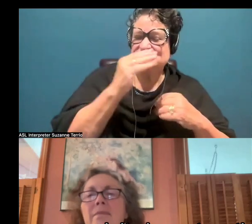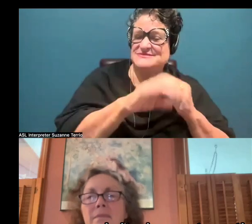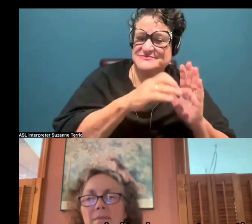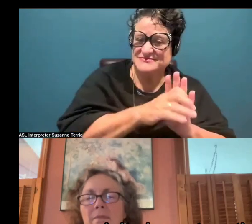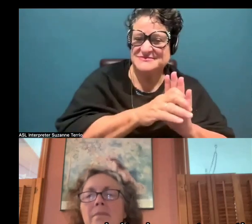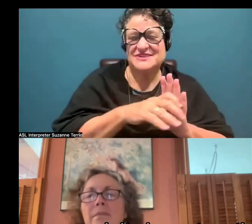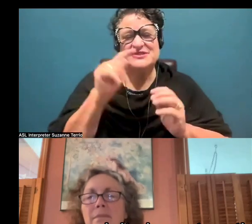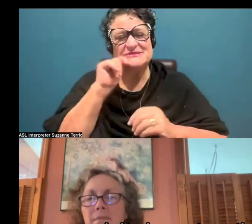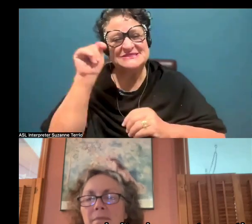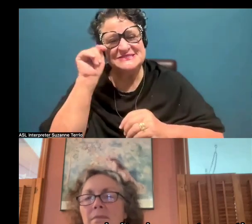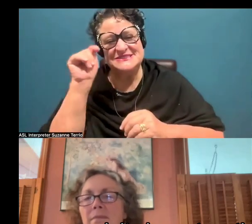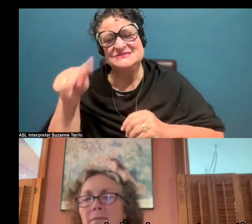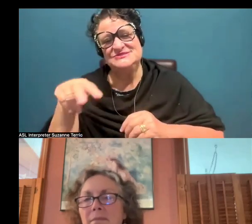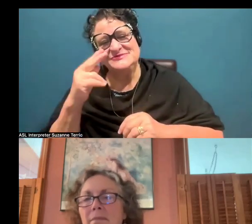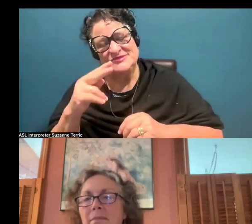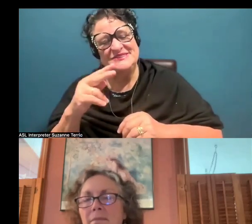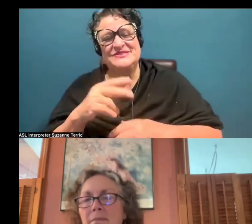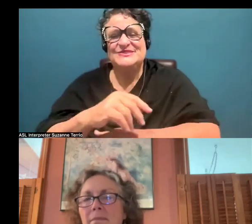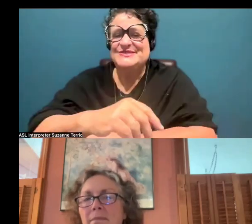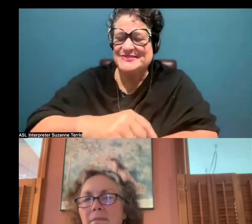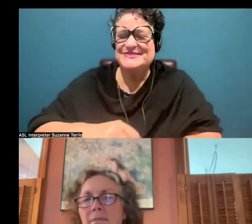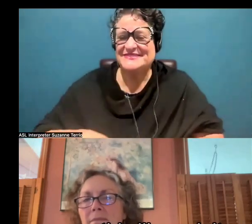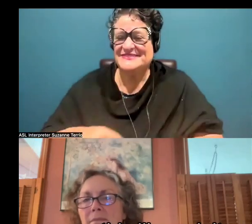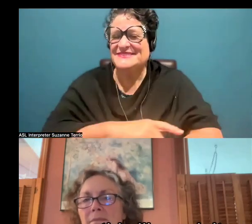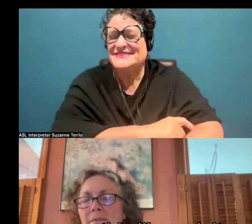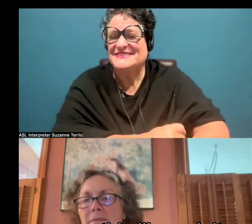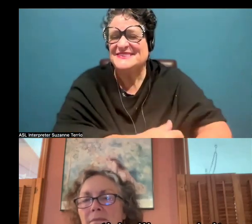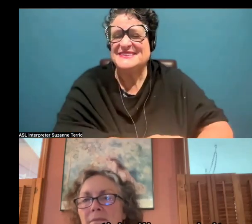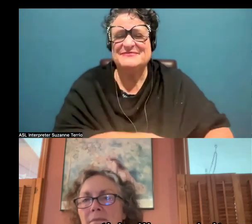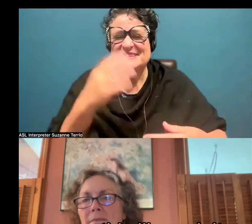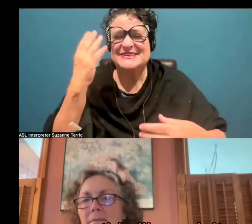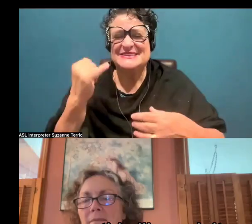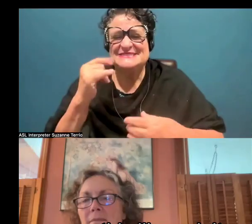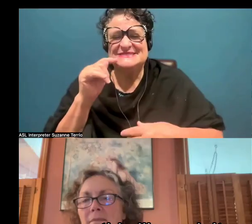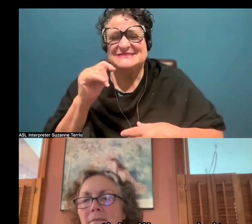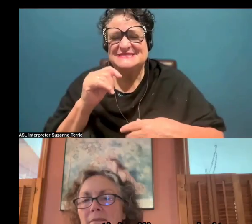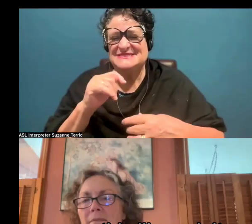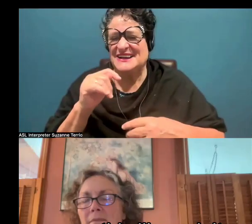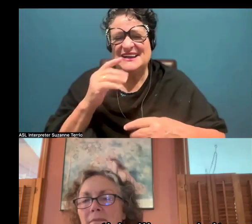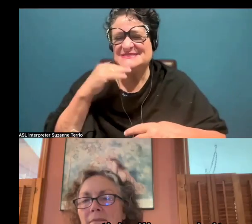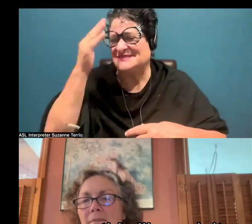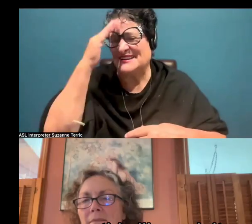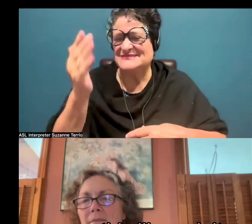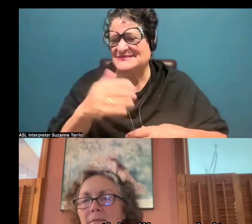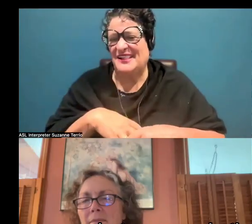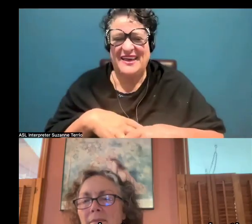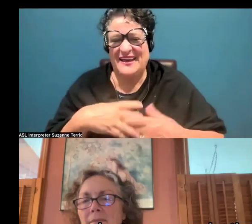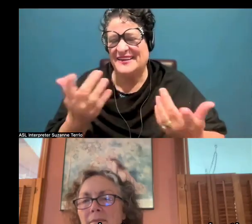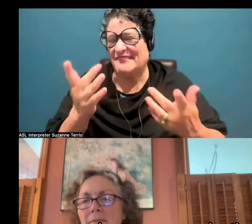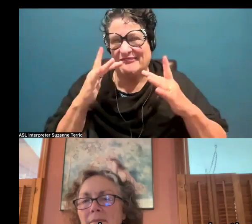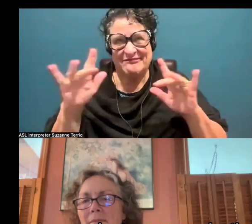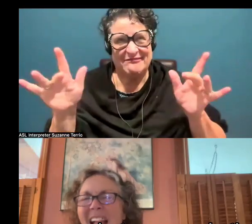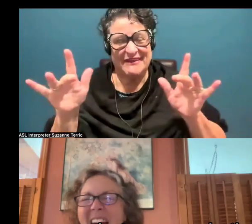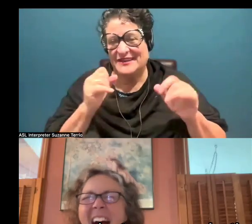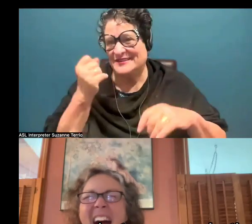point of view because there's such this like adults are almost this like black box where it's like I don't know what goes